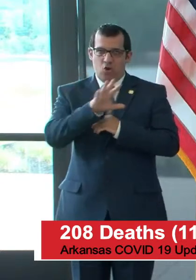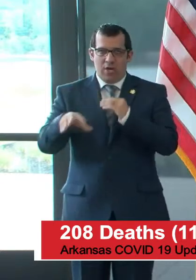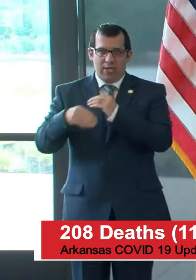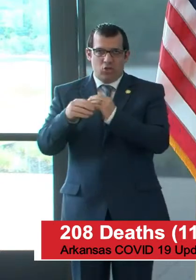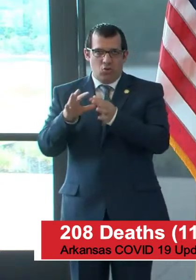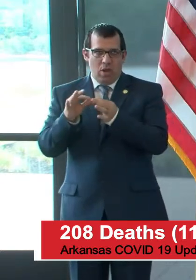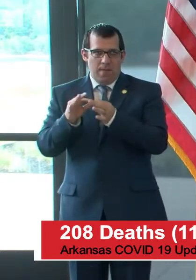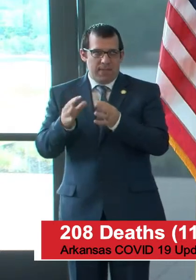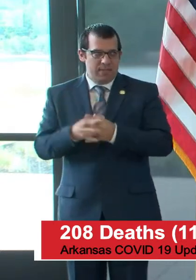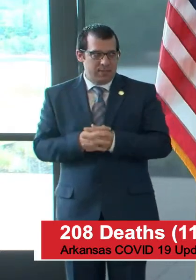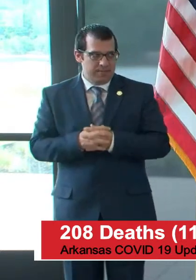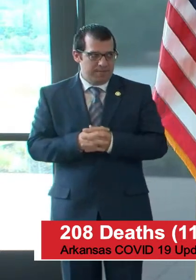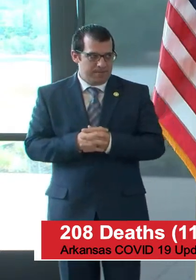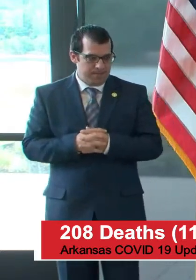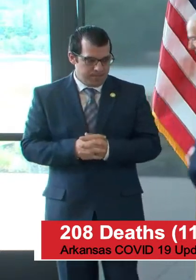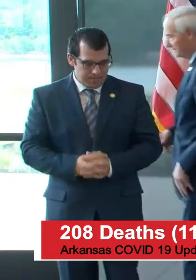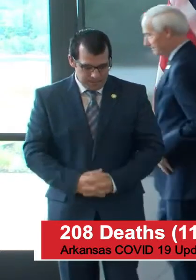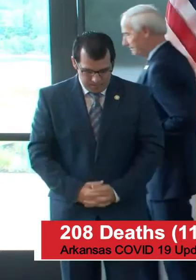comments.